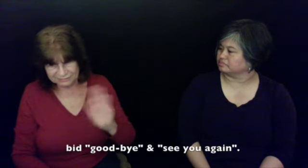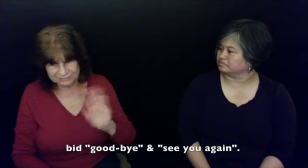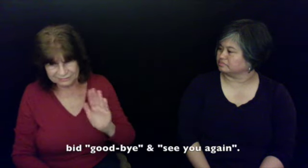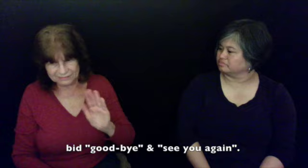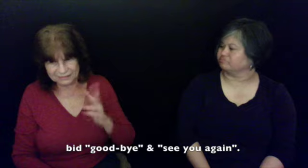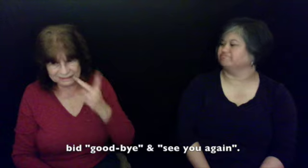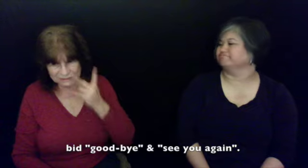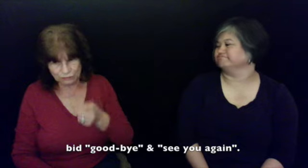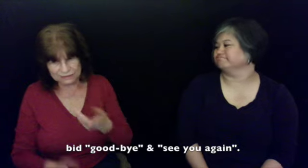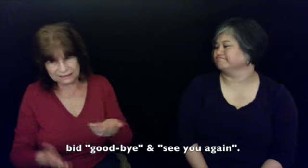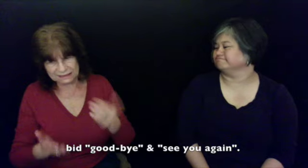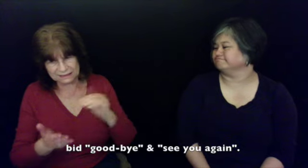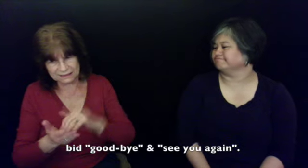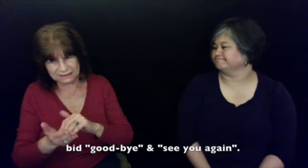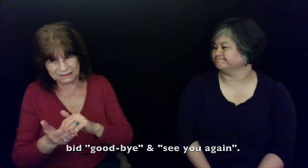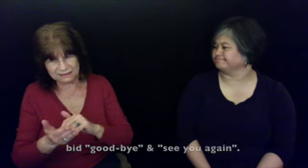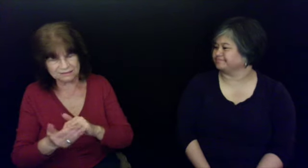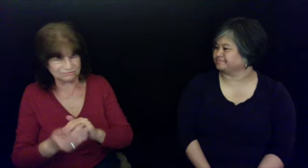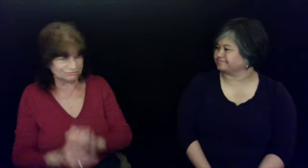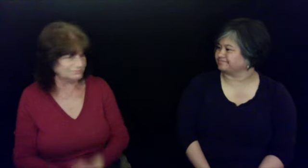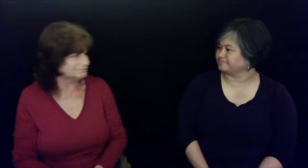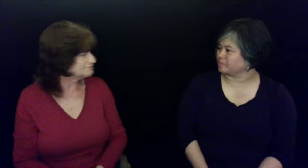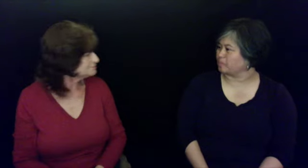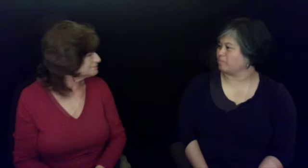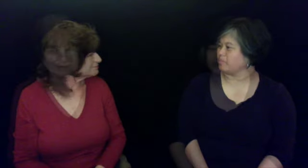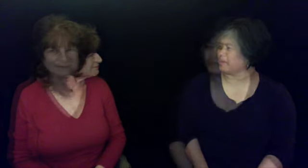and bid goodbye and see you again.